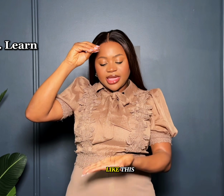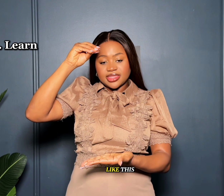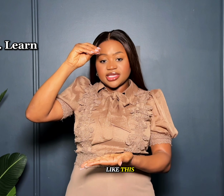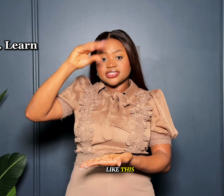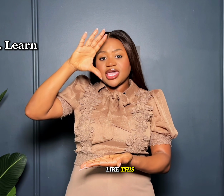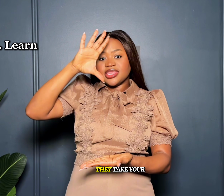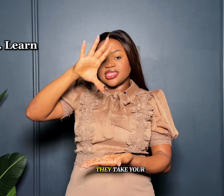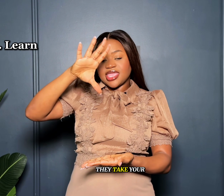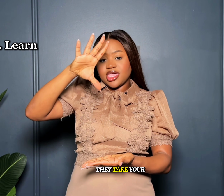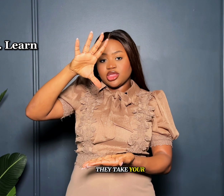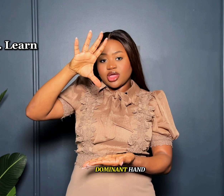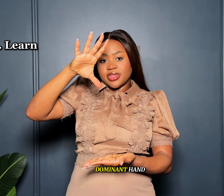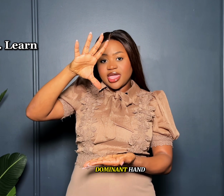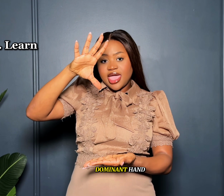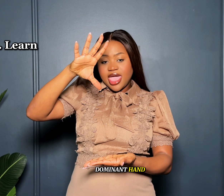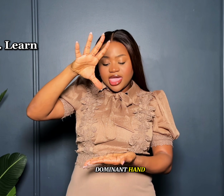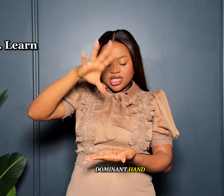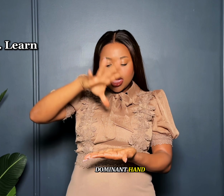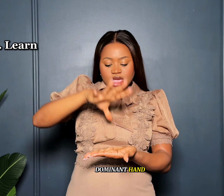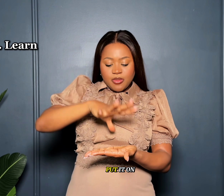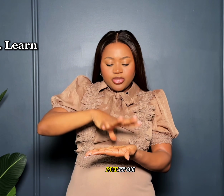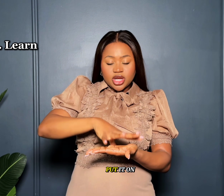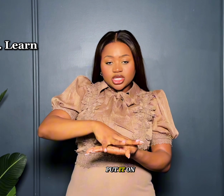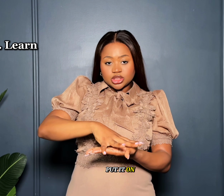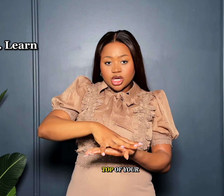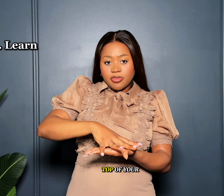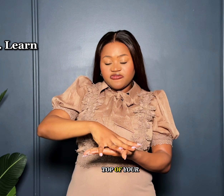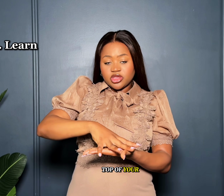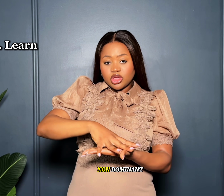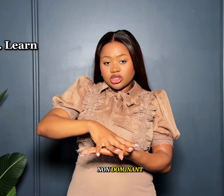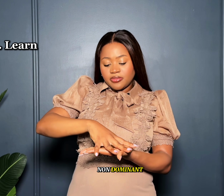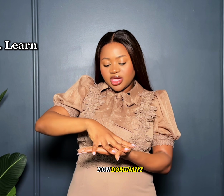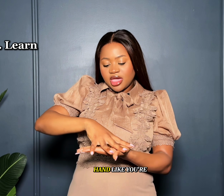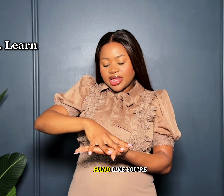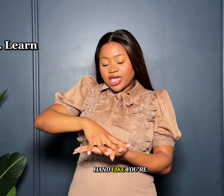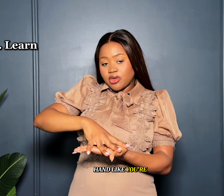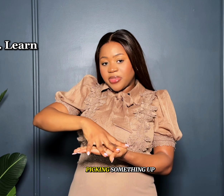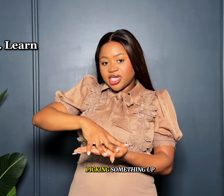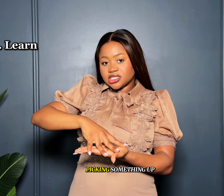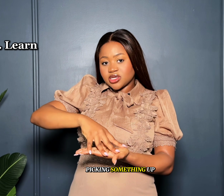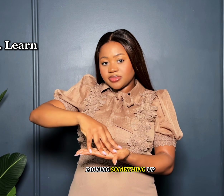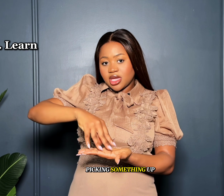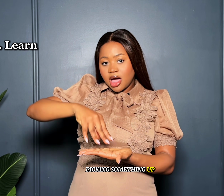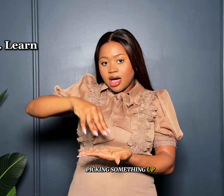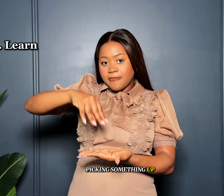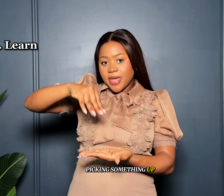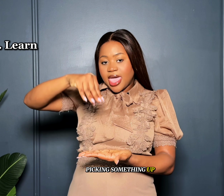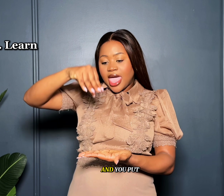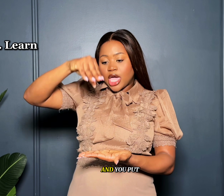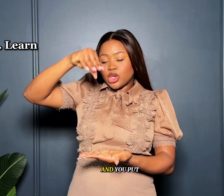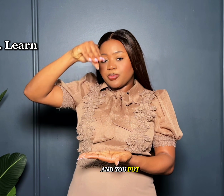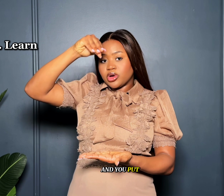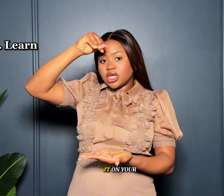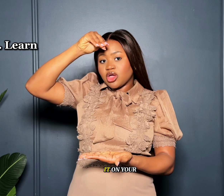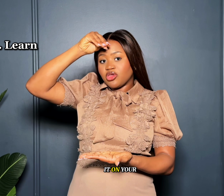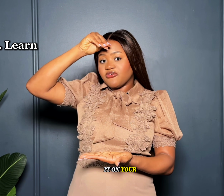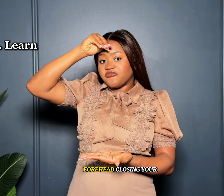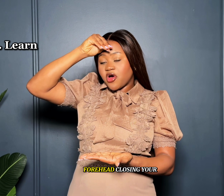this. Then take your dominant hand, put it on top of your non-dominant hand like you're picking something up, and you put it on your